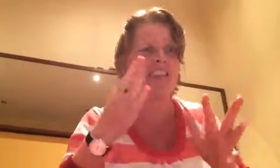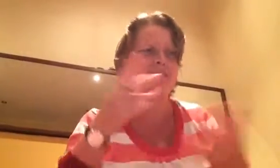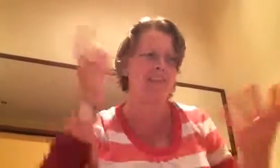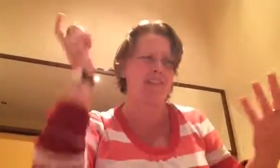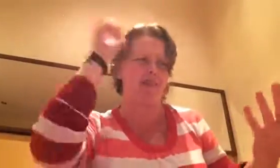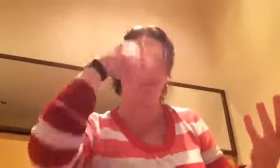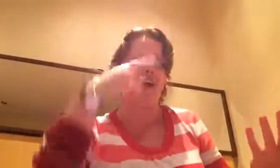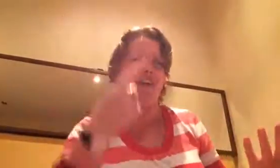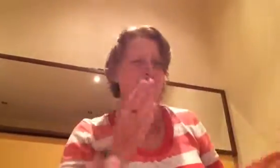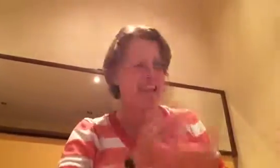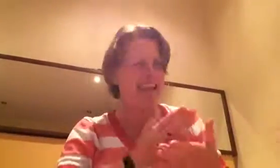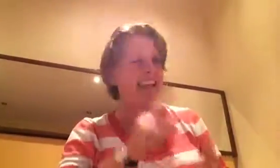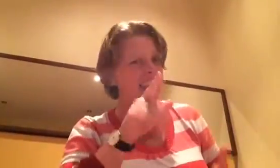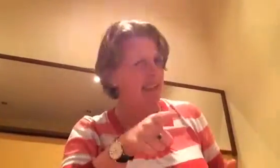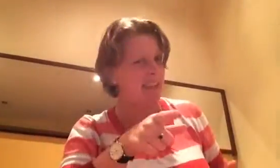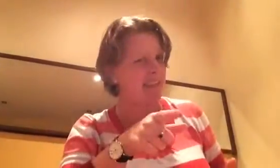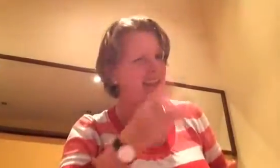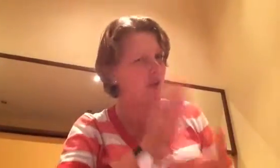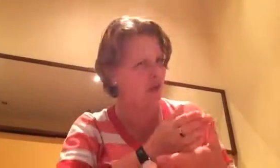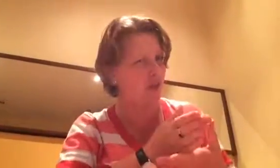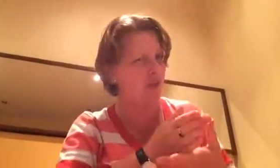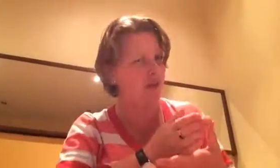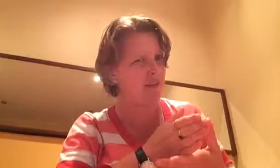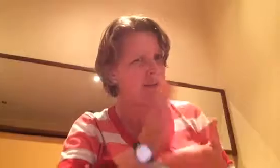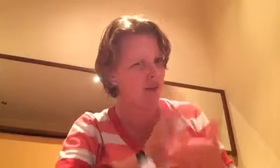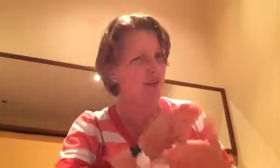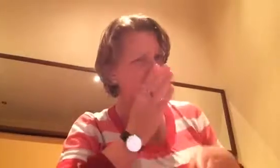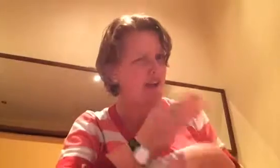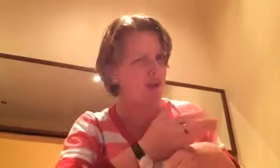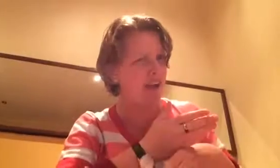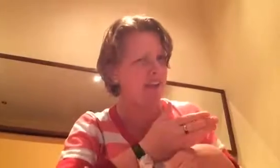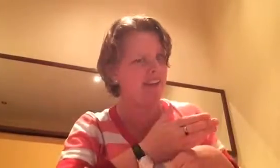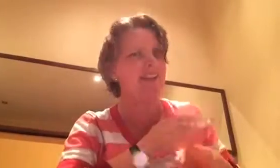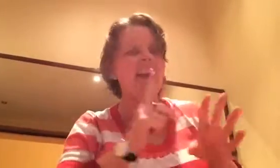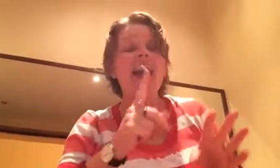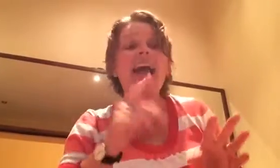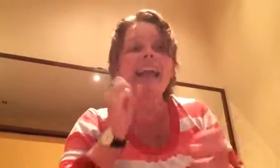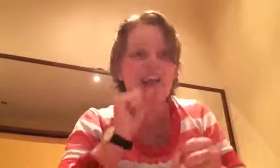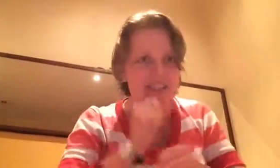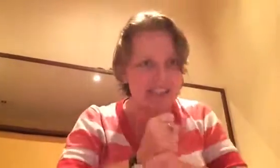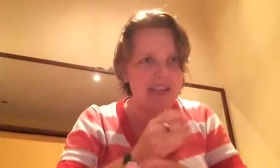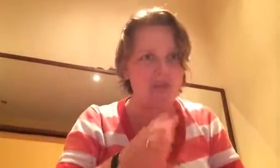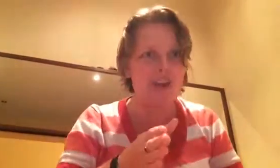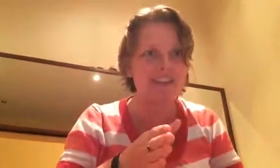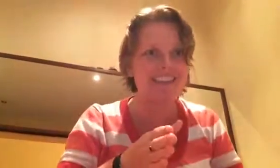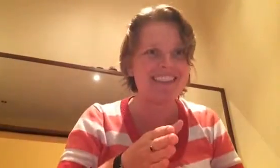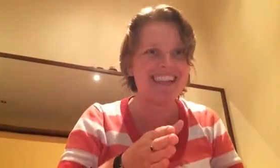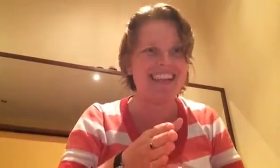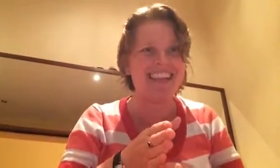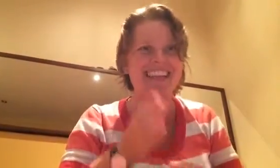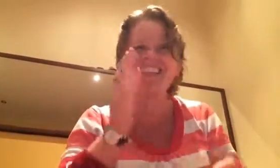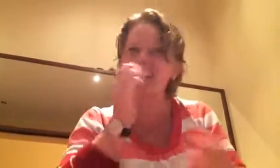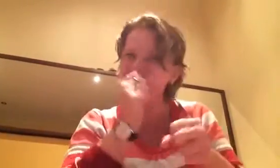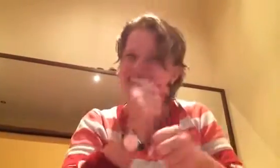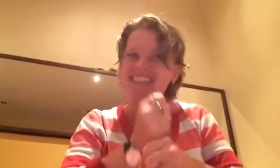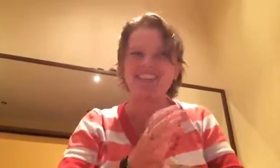just going to go, wow, really? Is that it? Are you sure? Are you sure that's going to work? I guarantee it works. I guarantee it